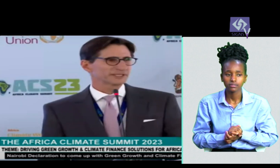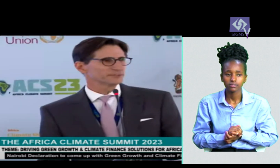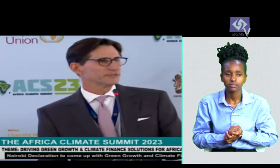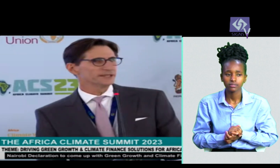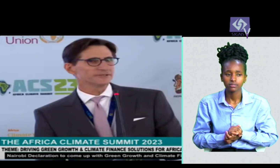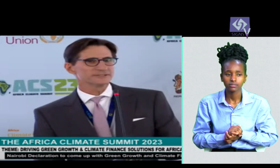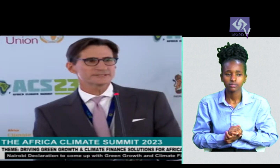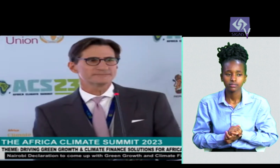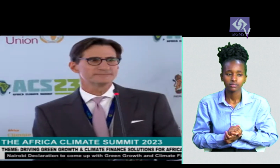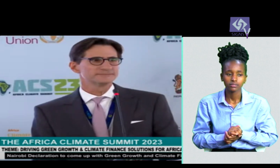The Kingdom of the Netherlands.